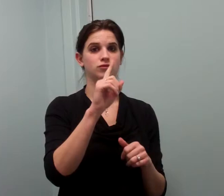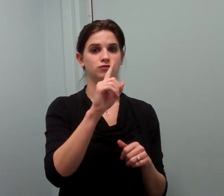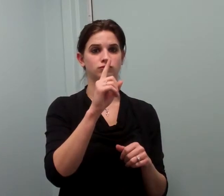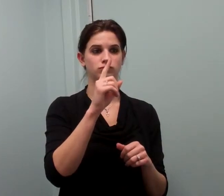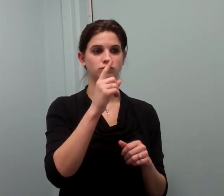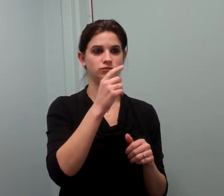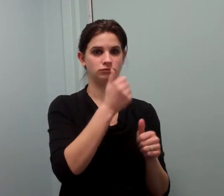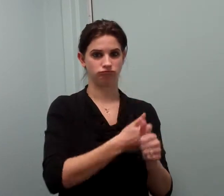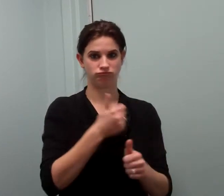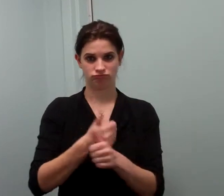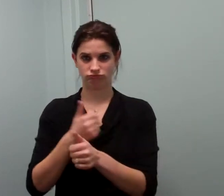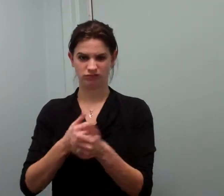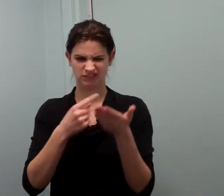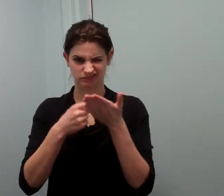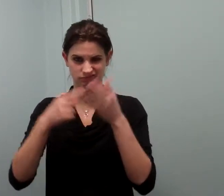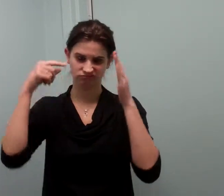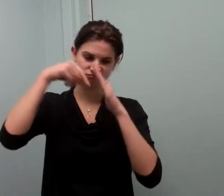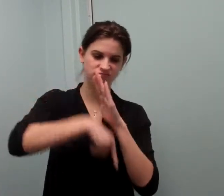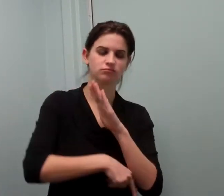down as we go.